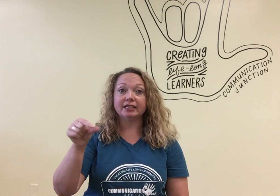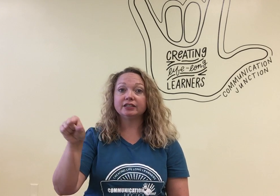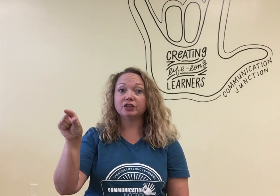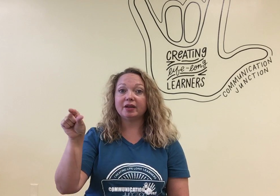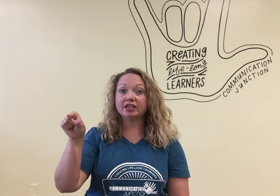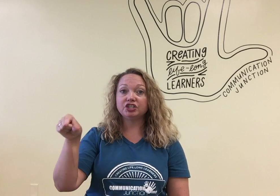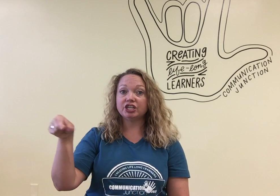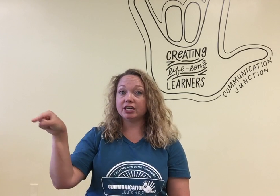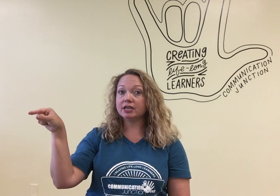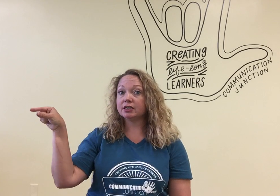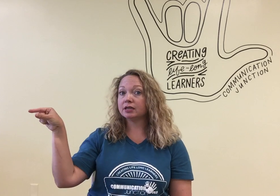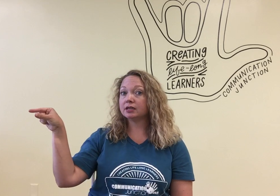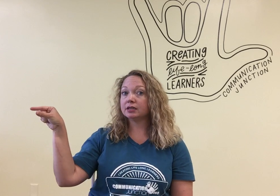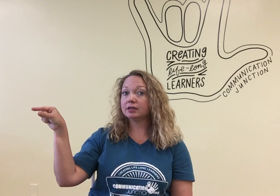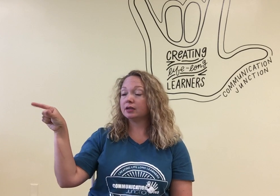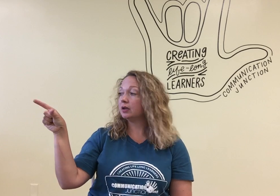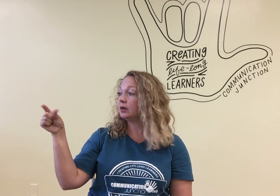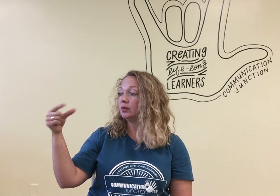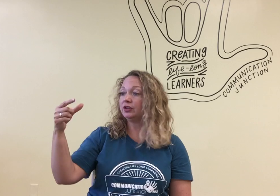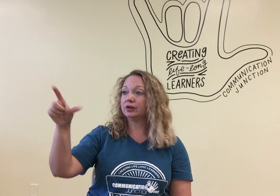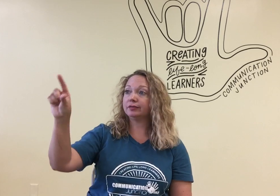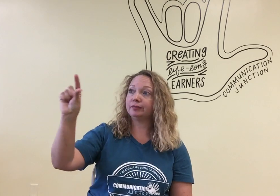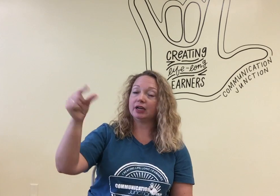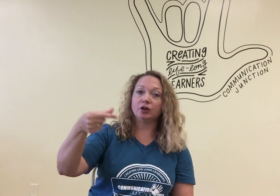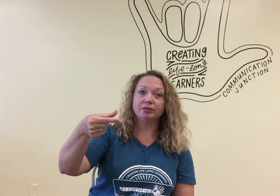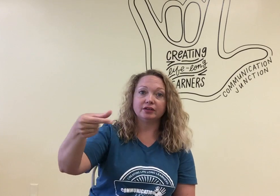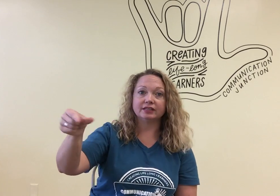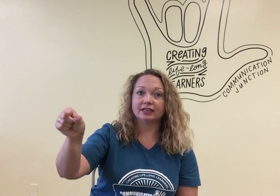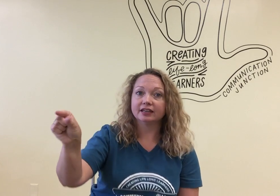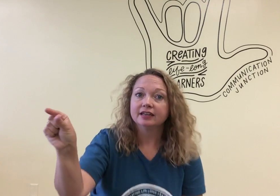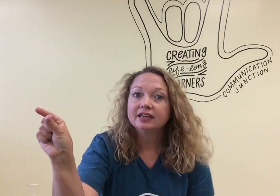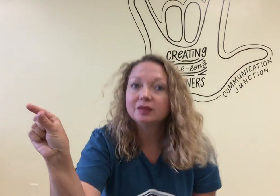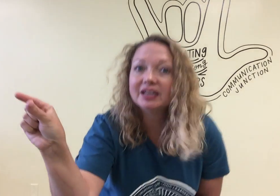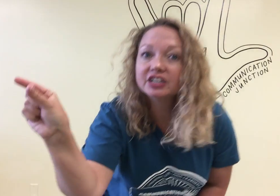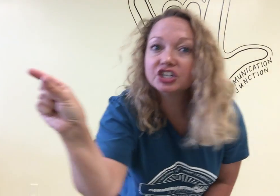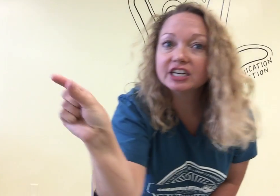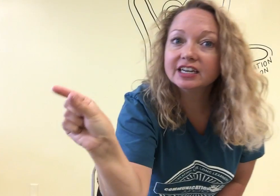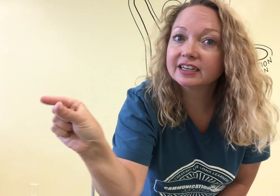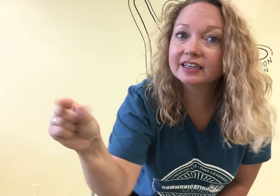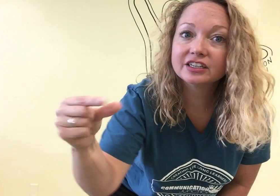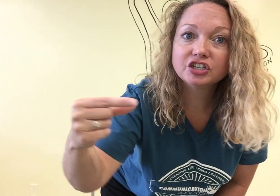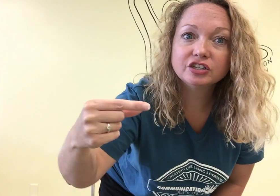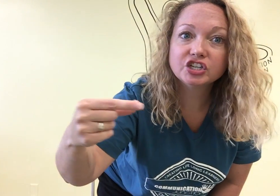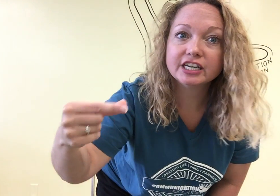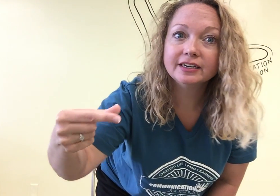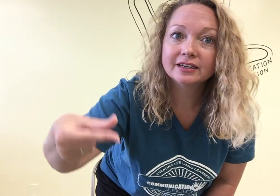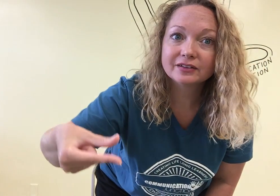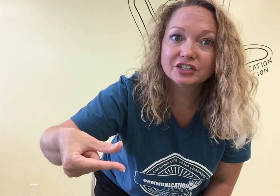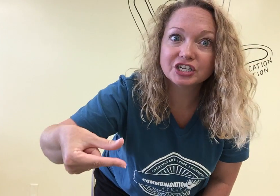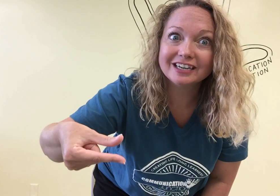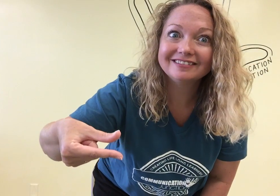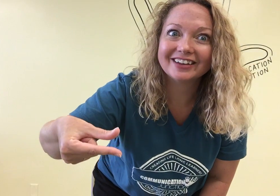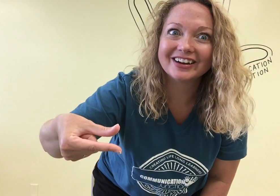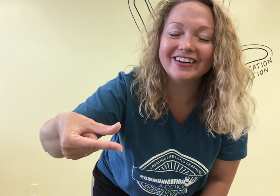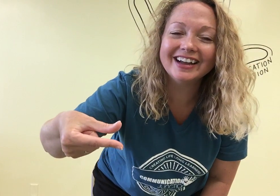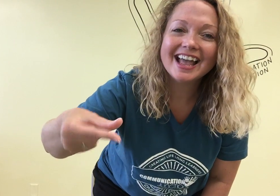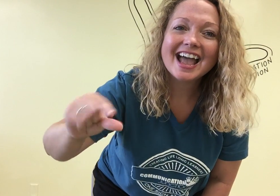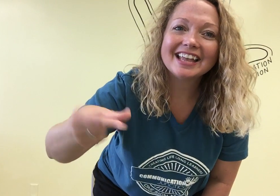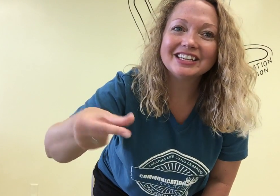so you make a G with your, I hope you can see that. You make a G, G, G, there we go, and then you